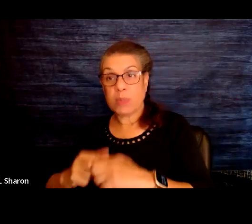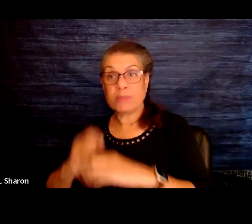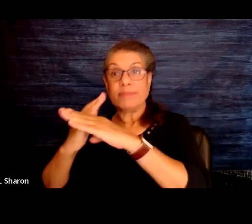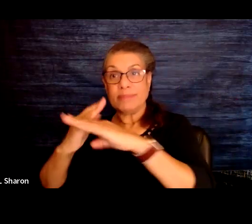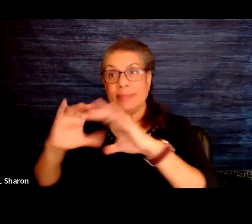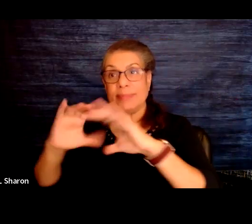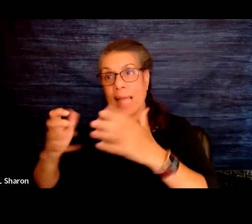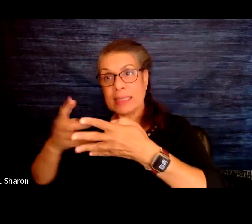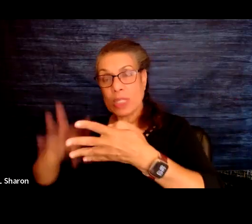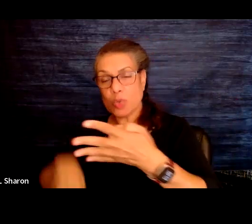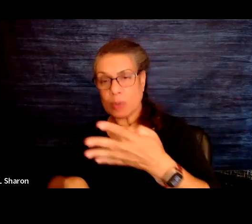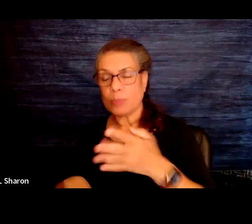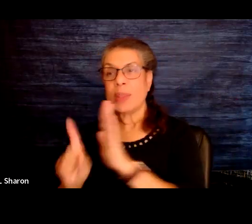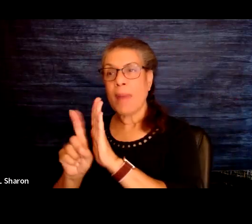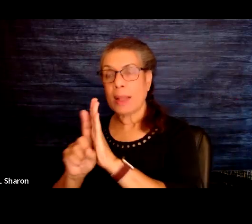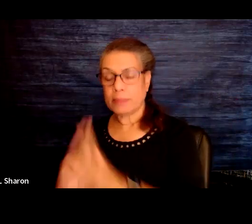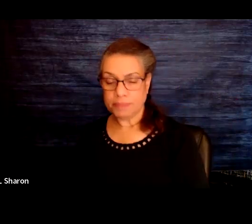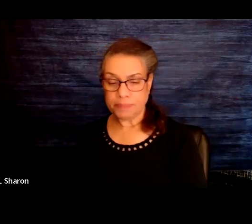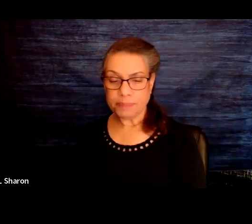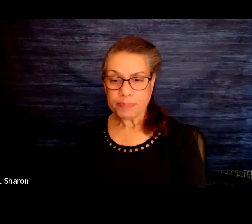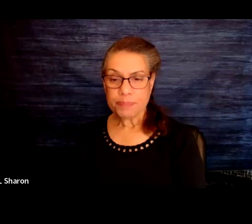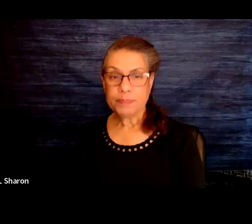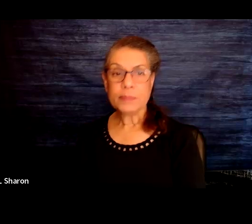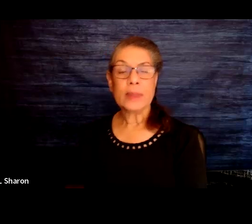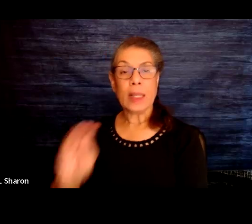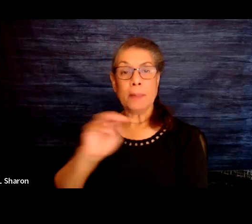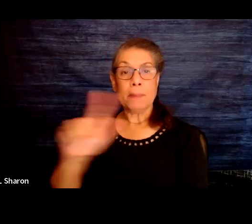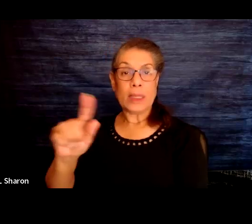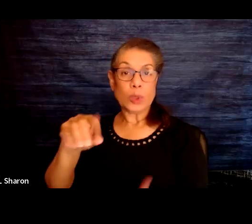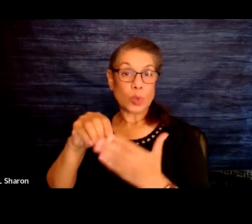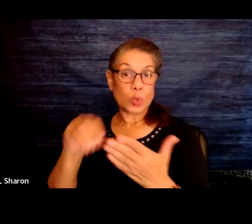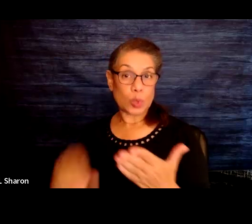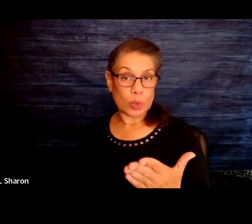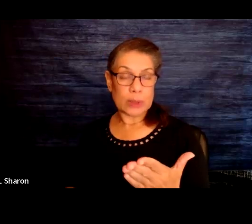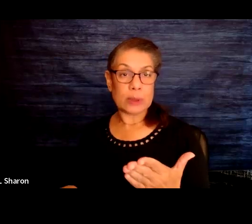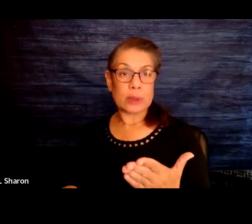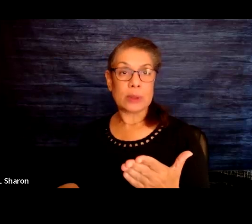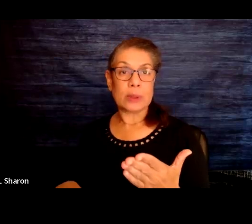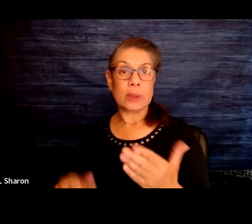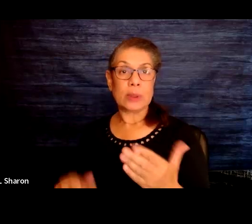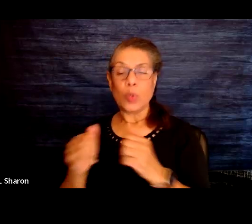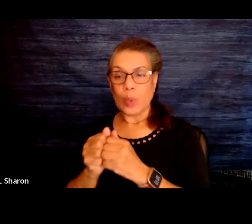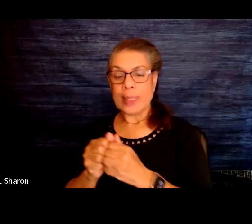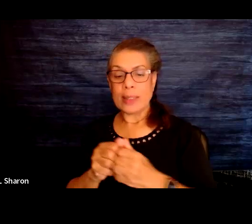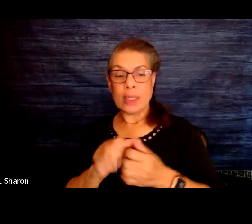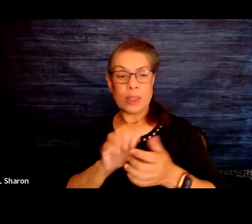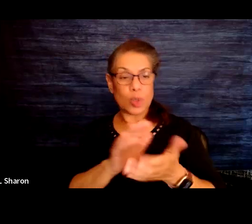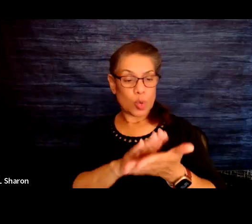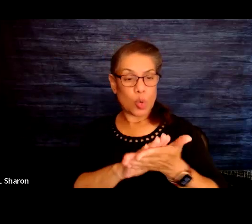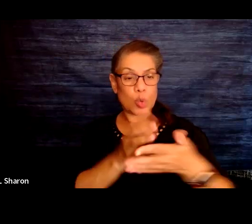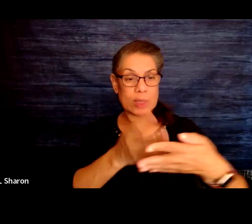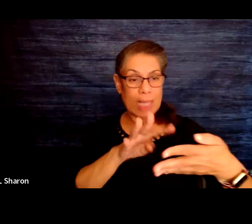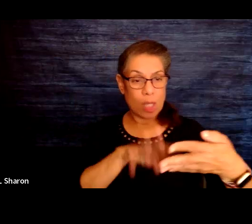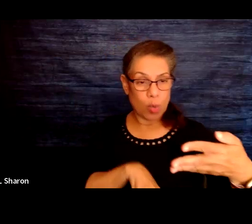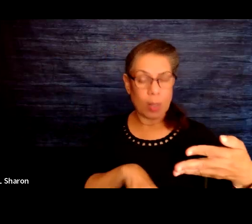Further than that, I just mentioned the multilingual learners and students with disabilities issues with the scheduling. Our plan is